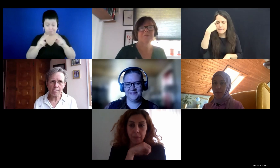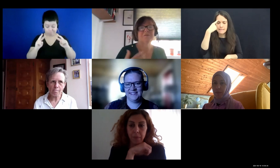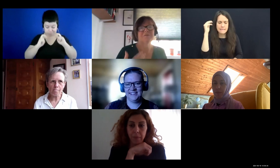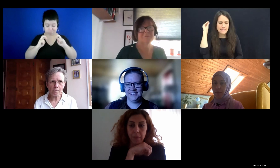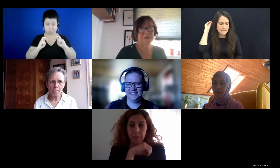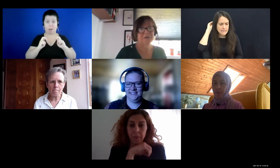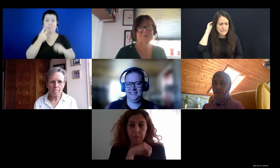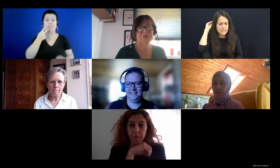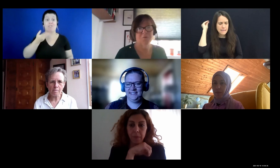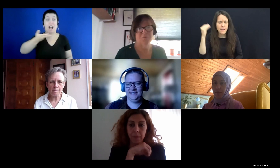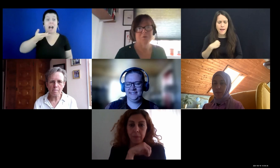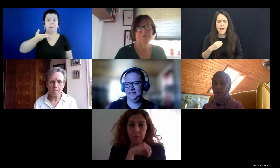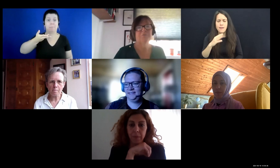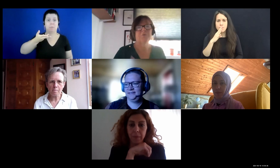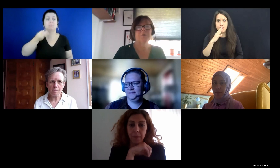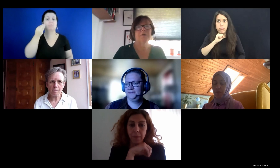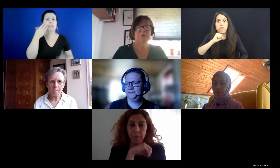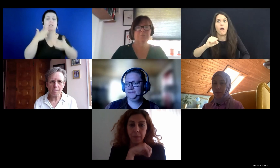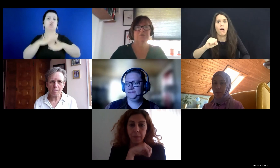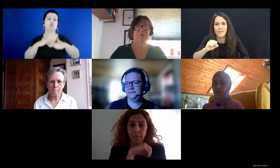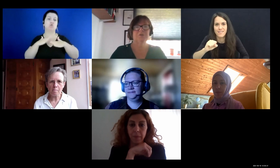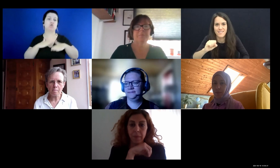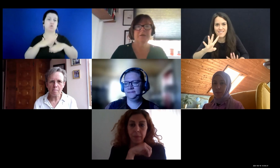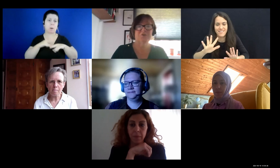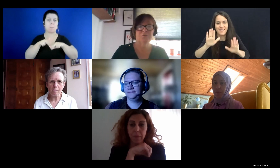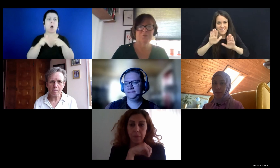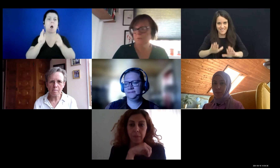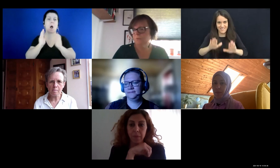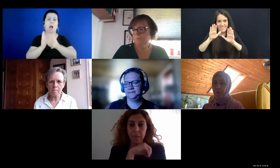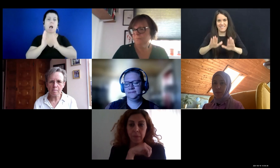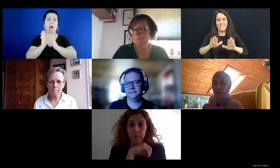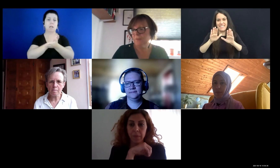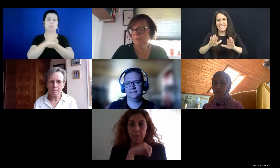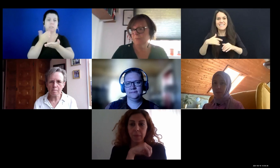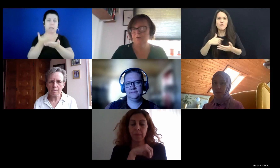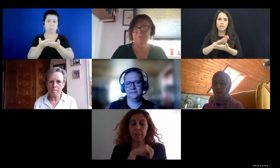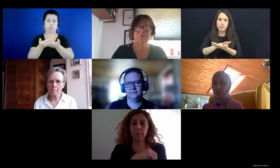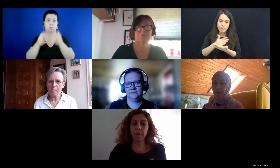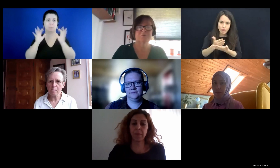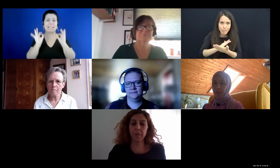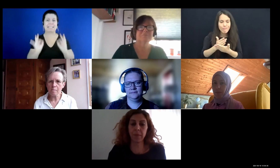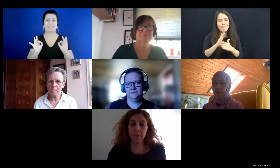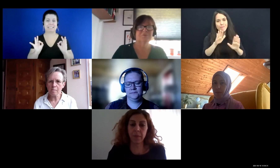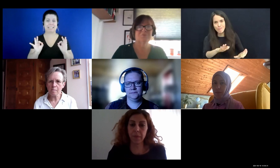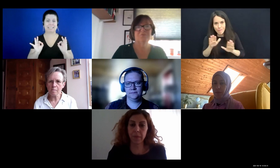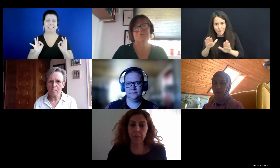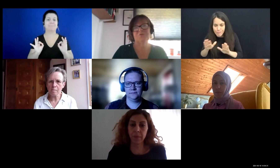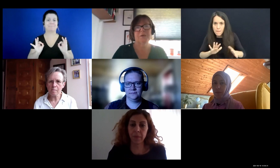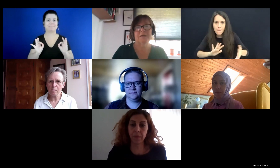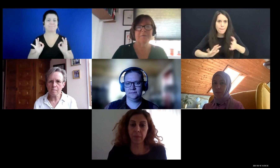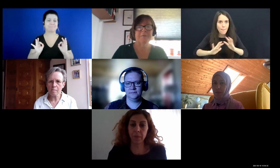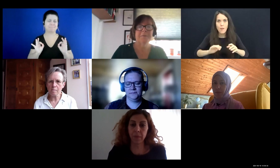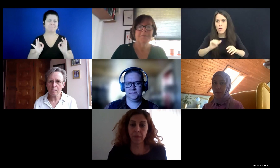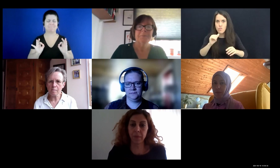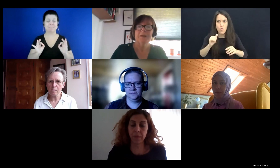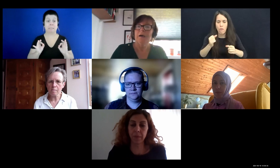keep the pace slow for interpreters and make sure we don't talk too